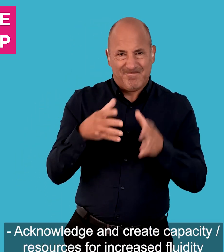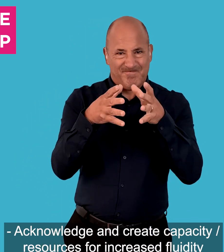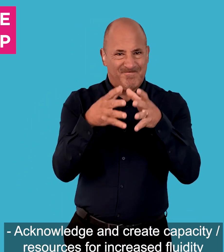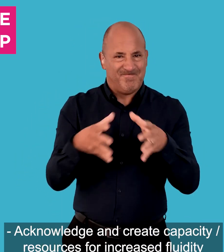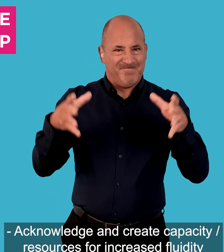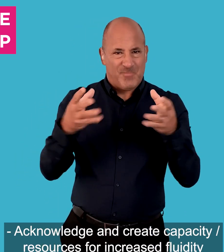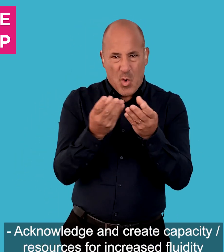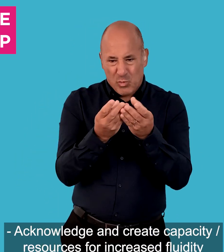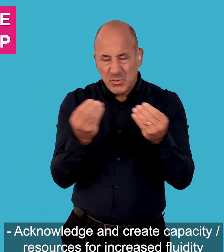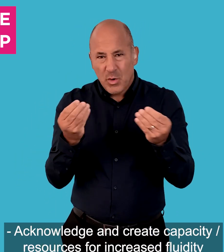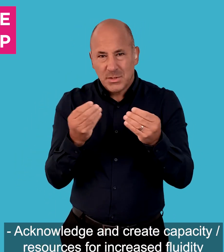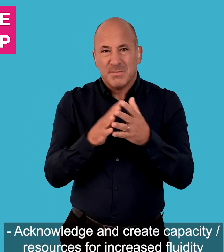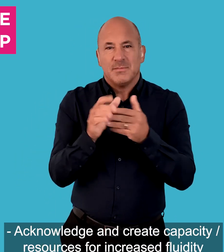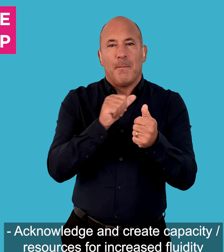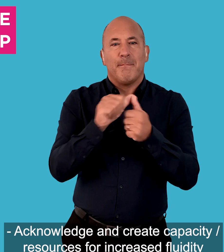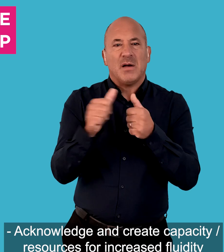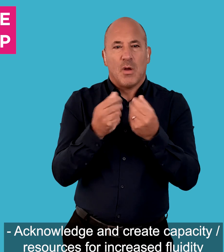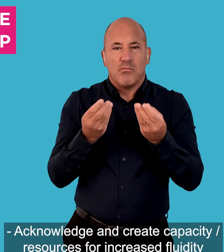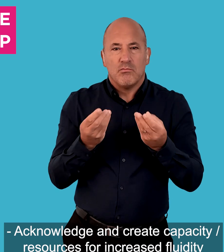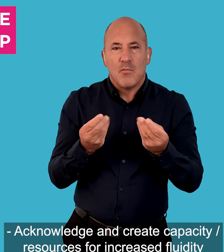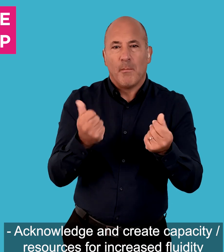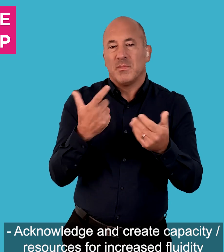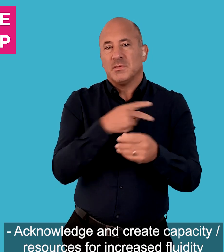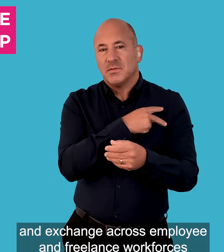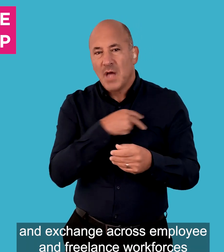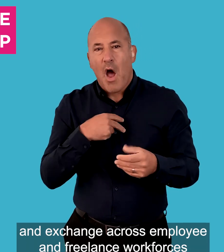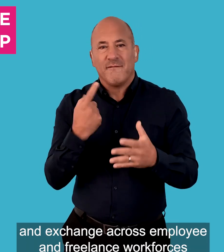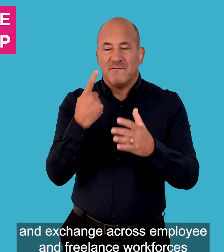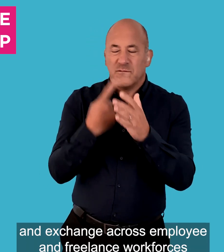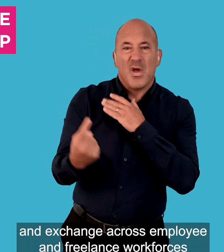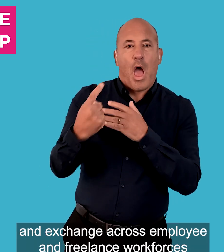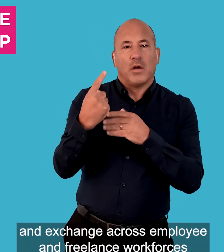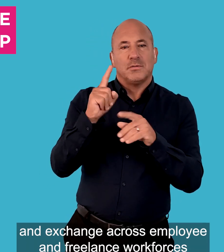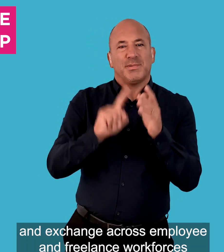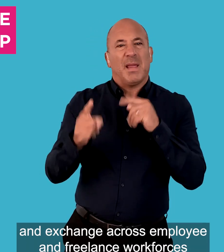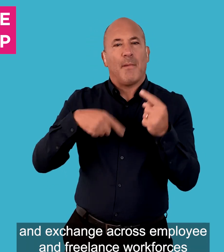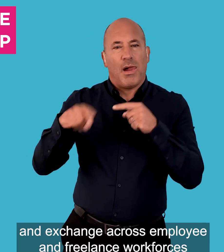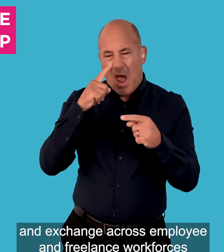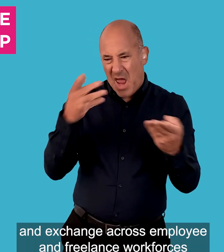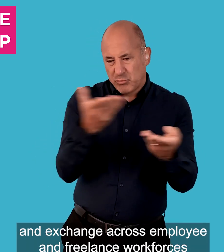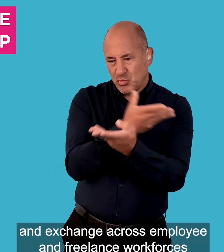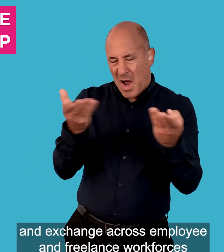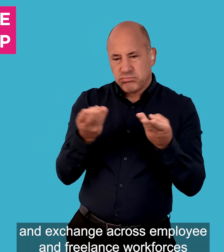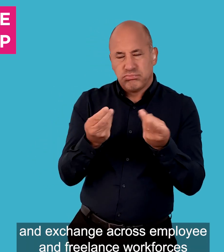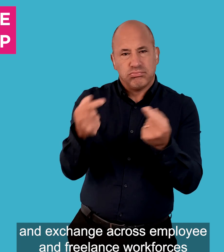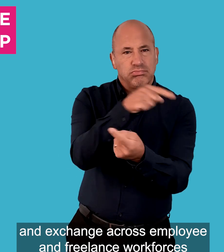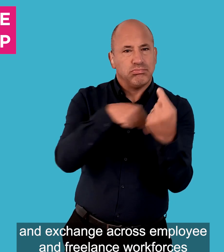Acknowledge and create capacity/resources for increased fluidity and exchange across employee and